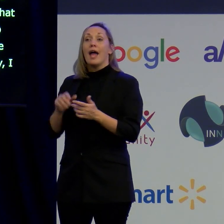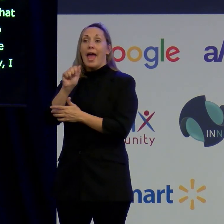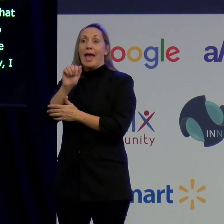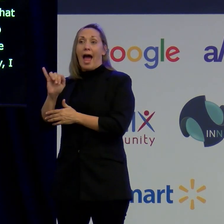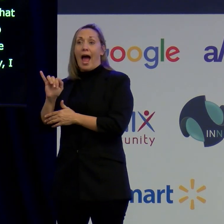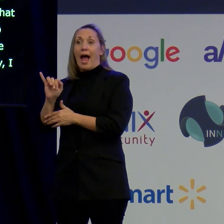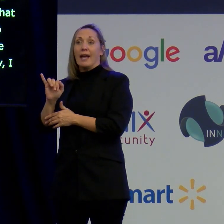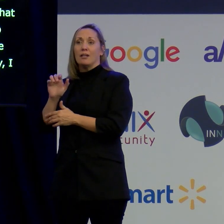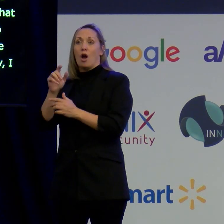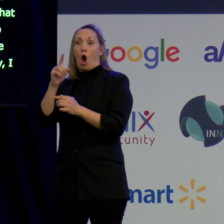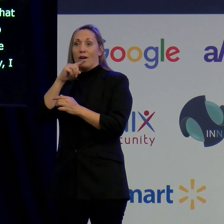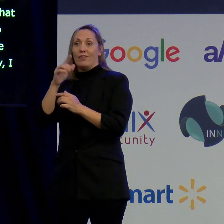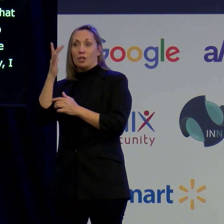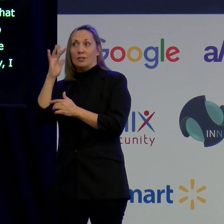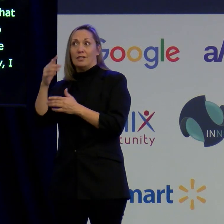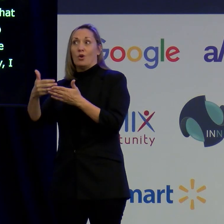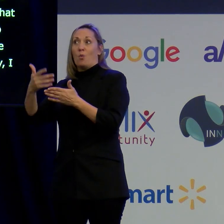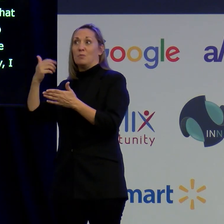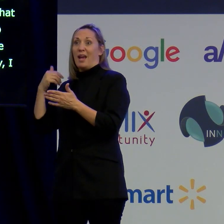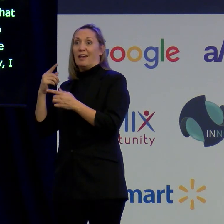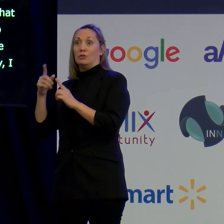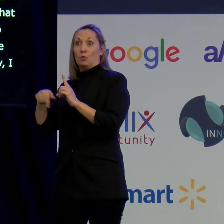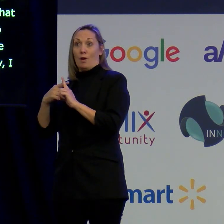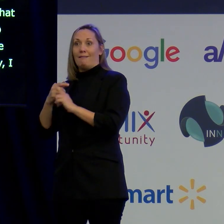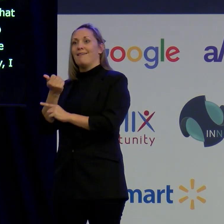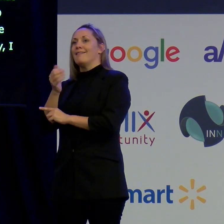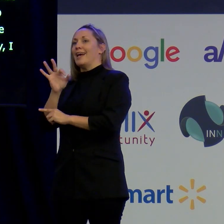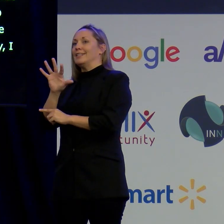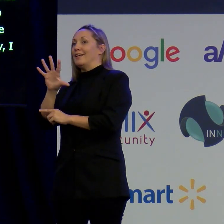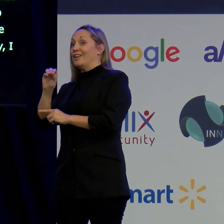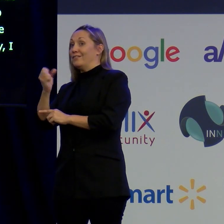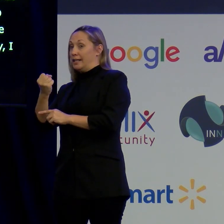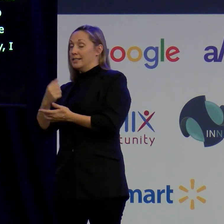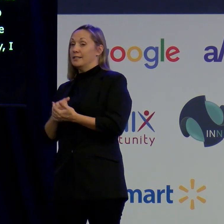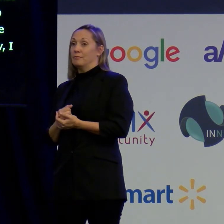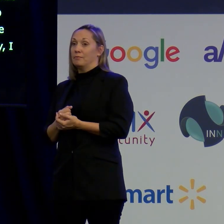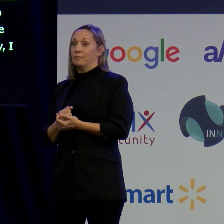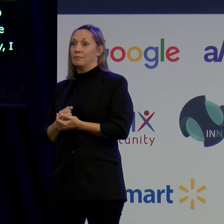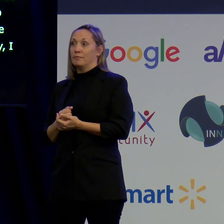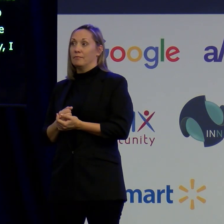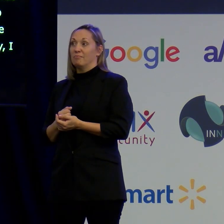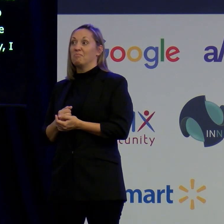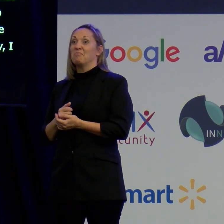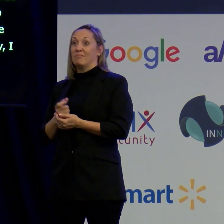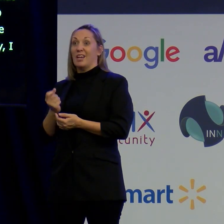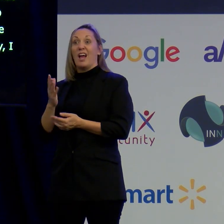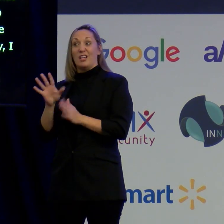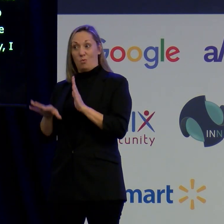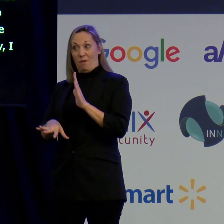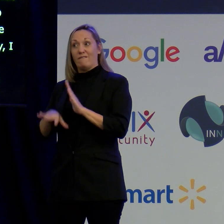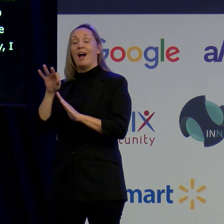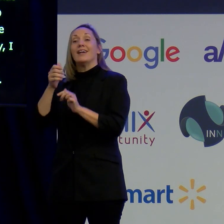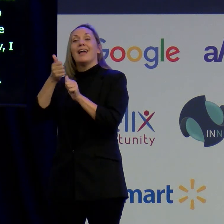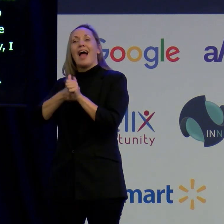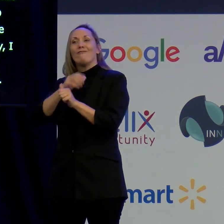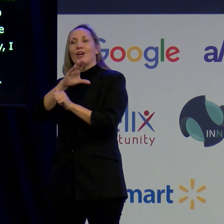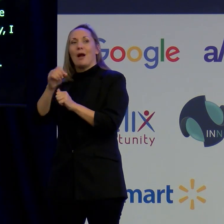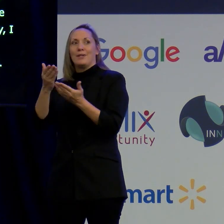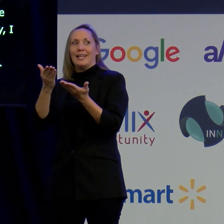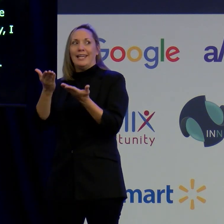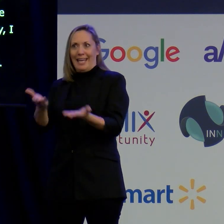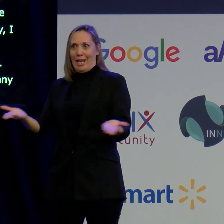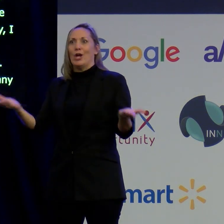AI, artificial intelligence, dates back to the 1950s. And you'll find that every single company here, in fact,